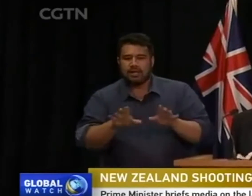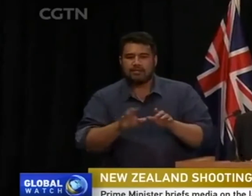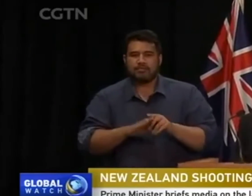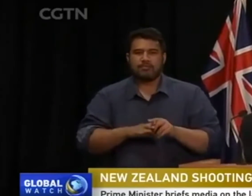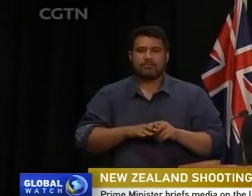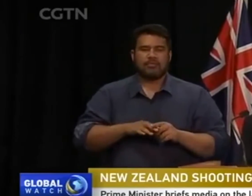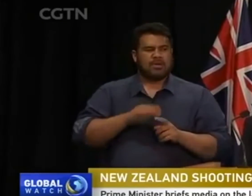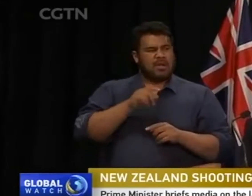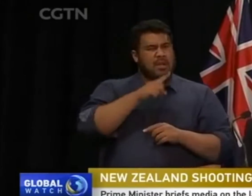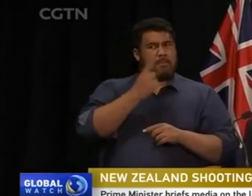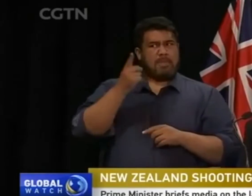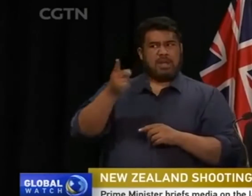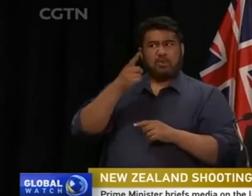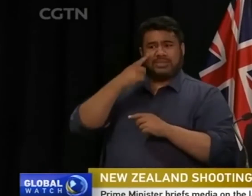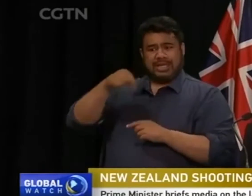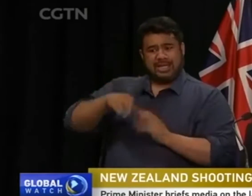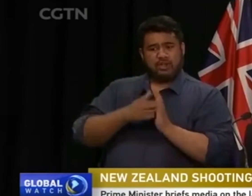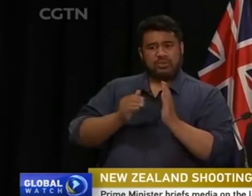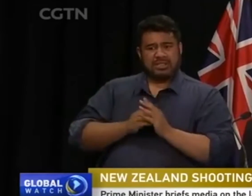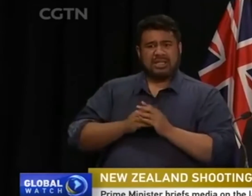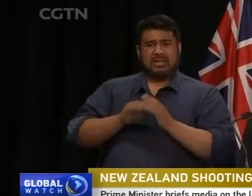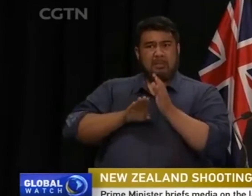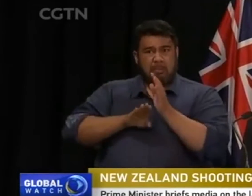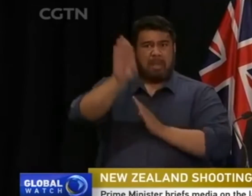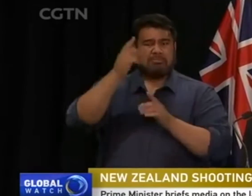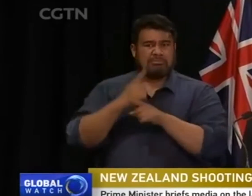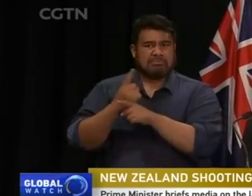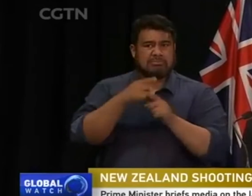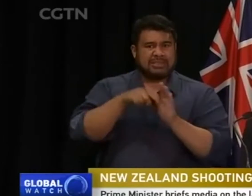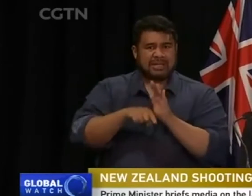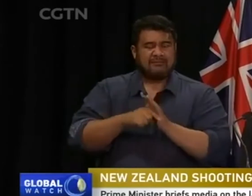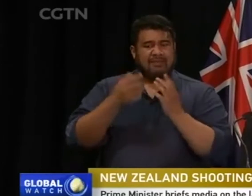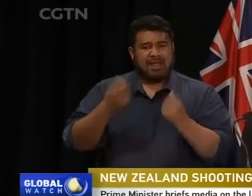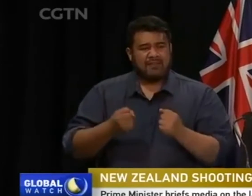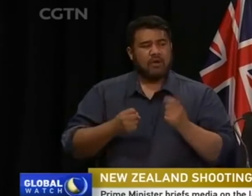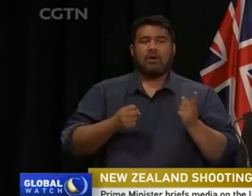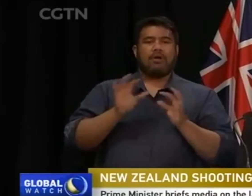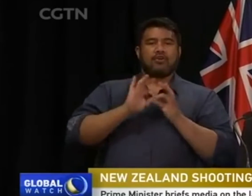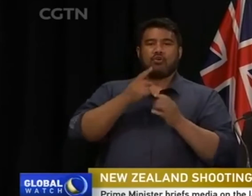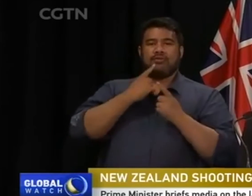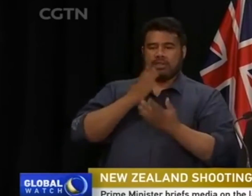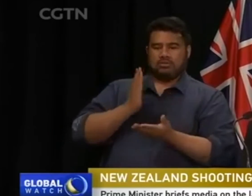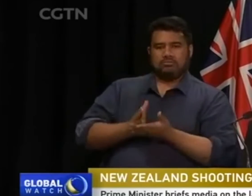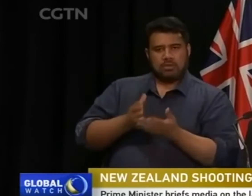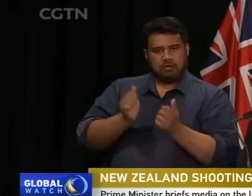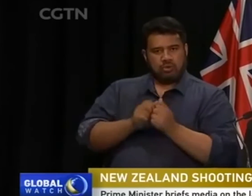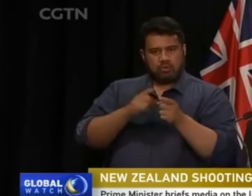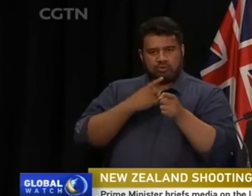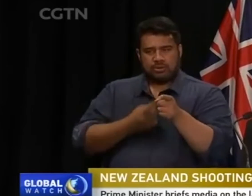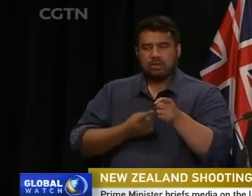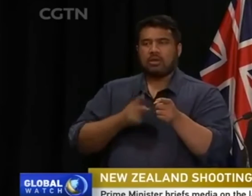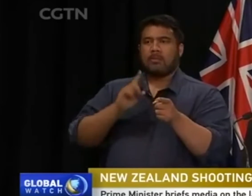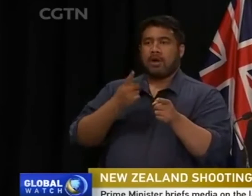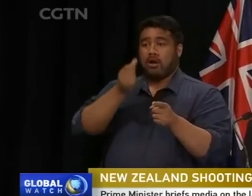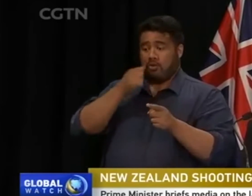I don't have anything that quantifies that. Certainly, our agencies are taking